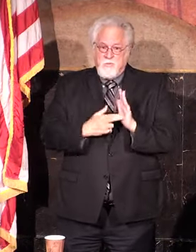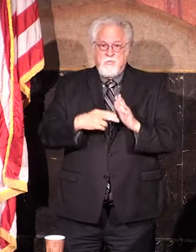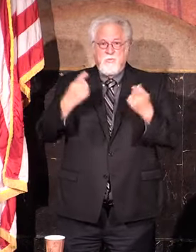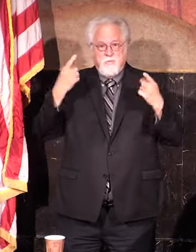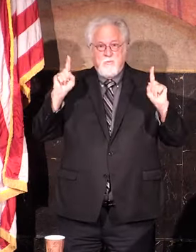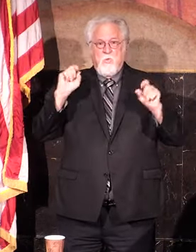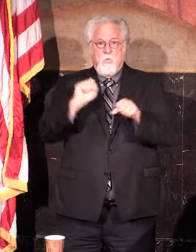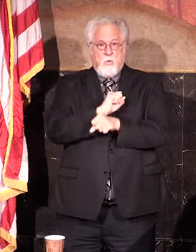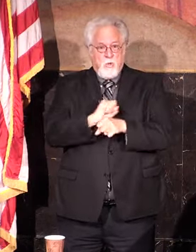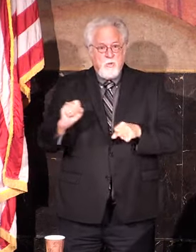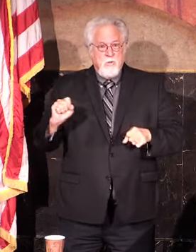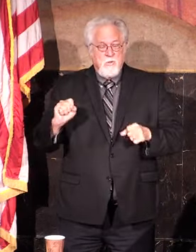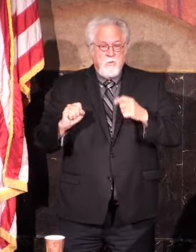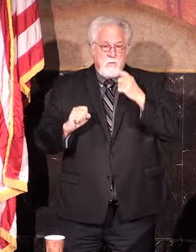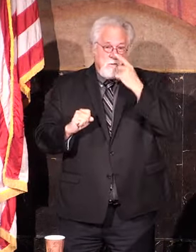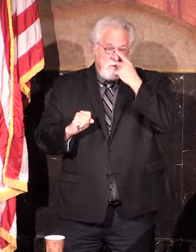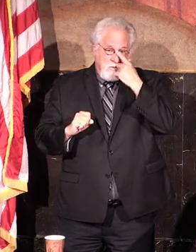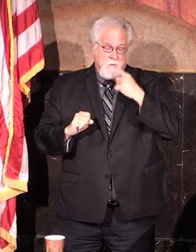working.